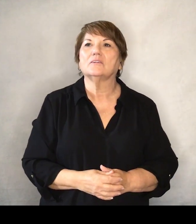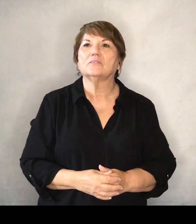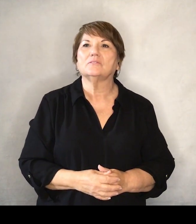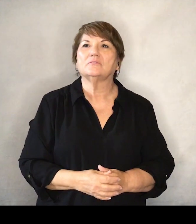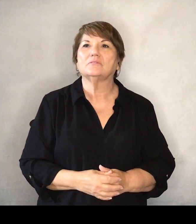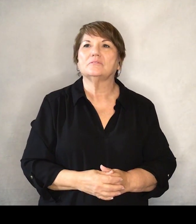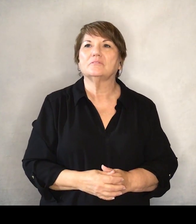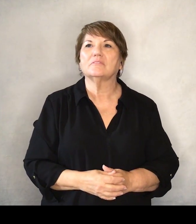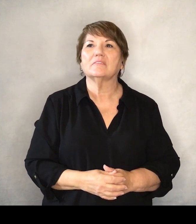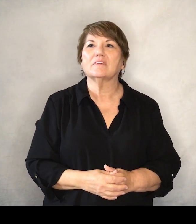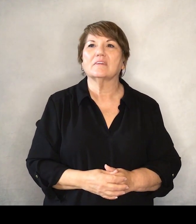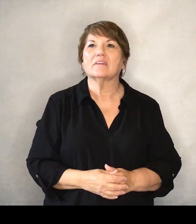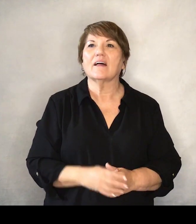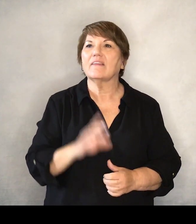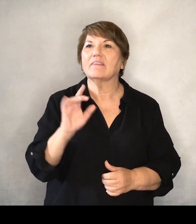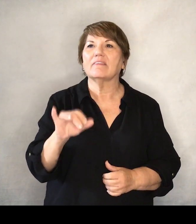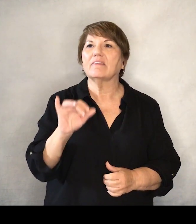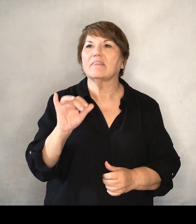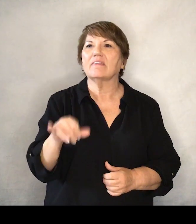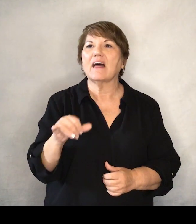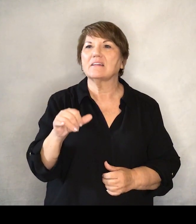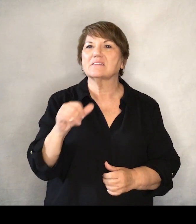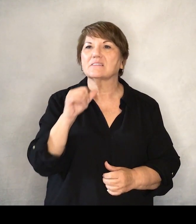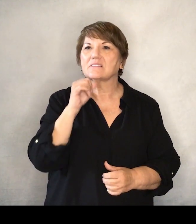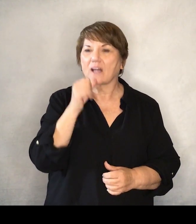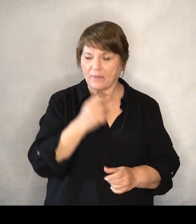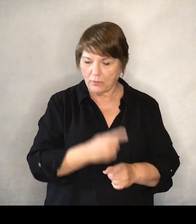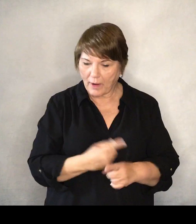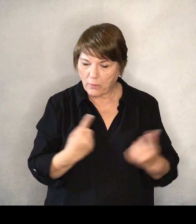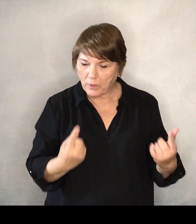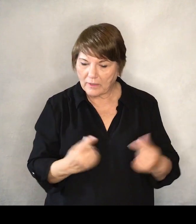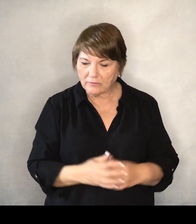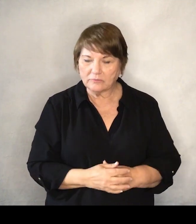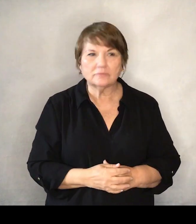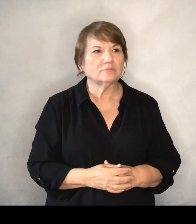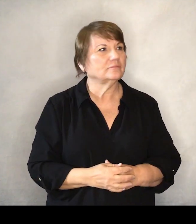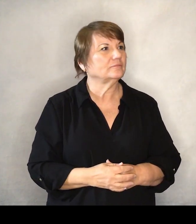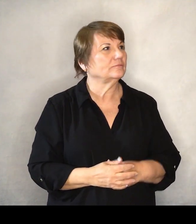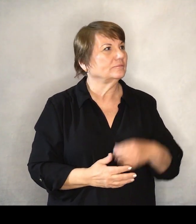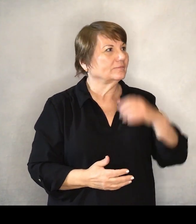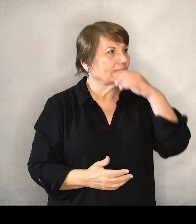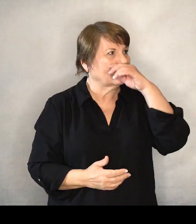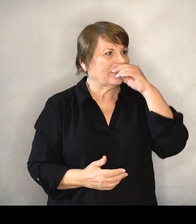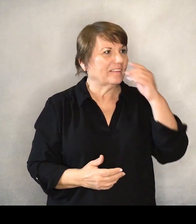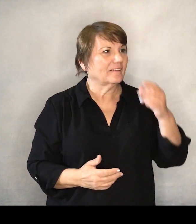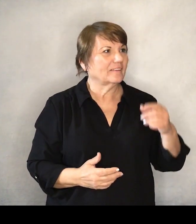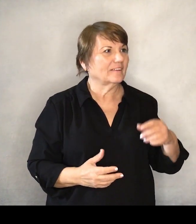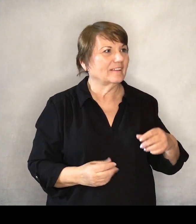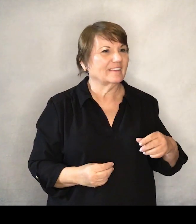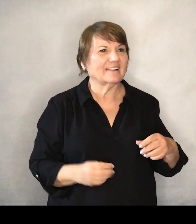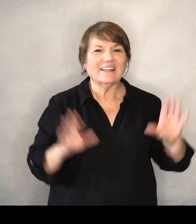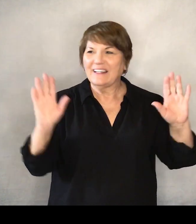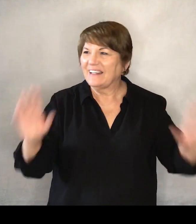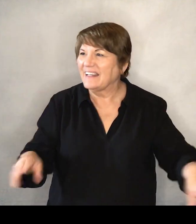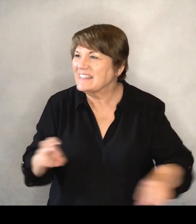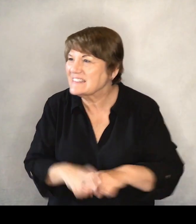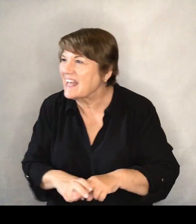No, that's not it. Do we not have it? Okay. Take a seat.